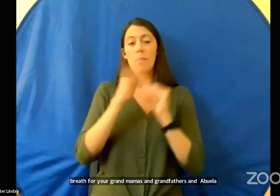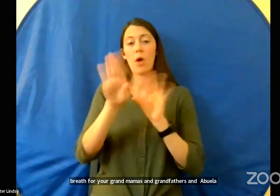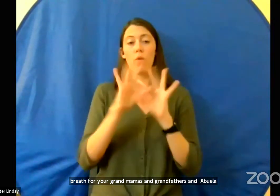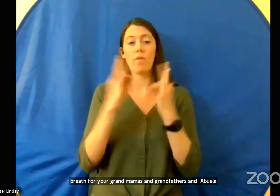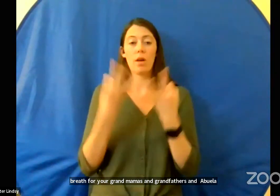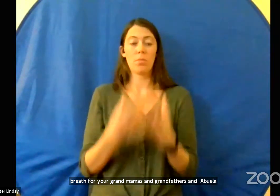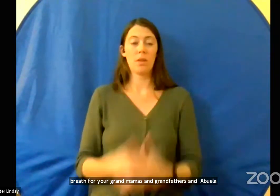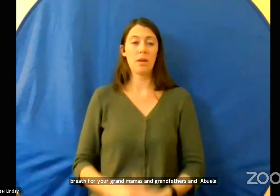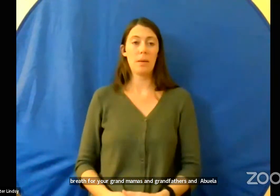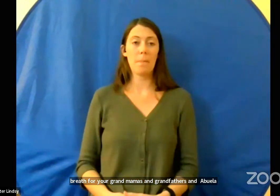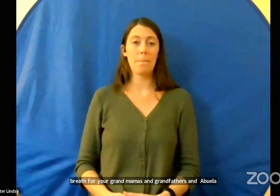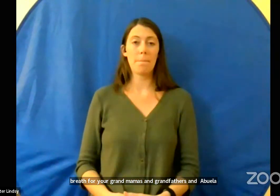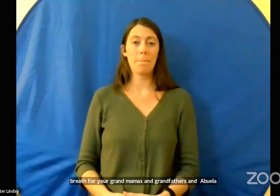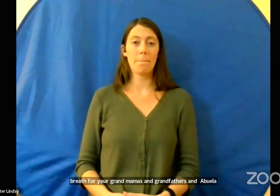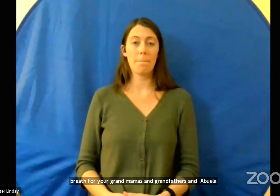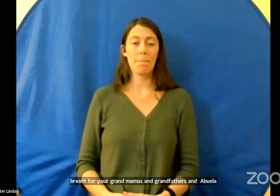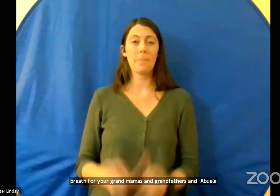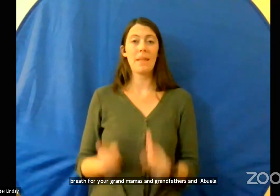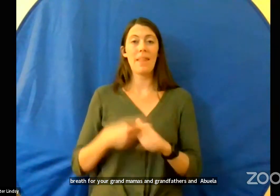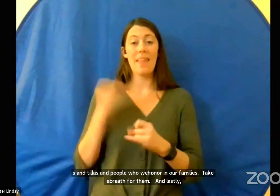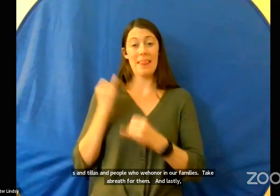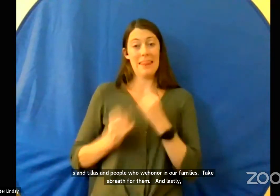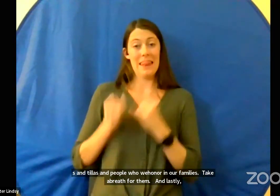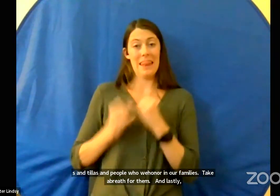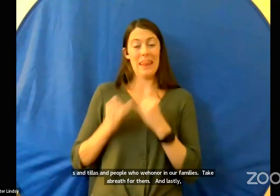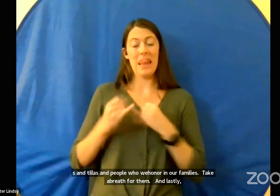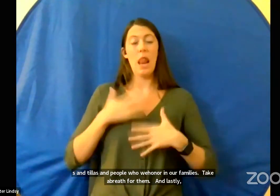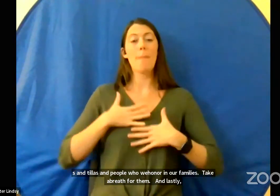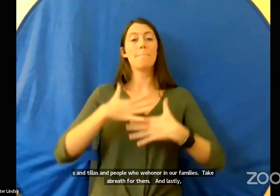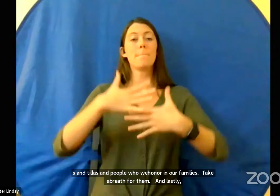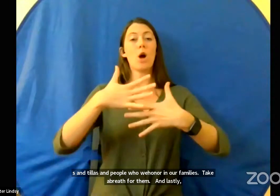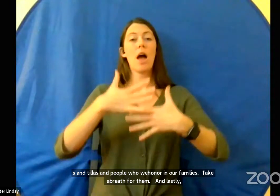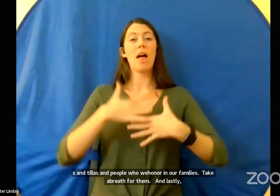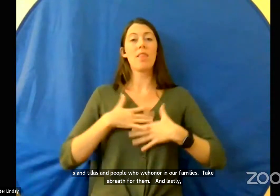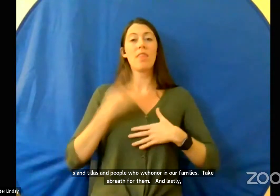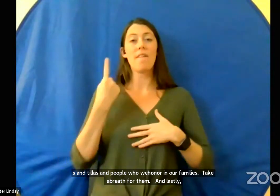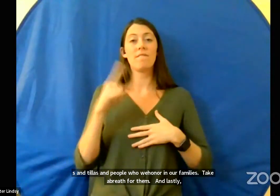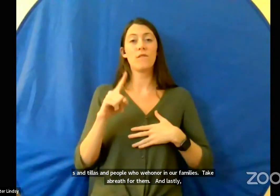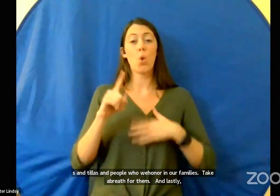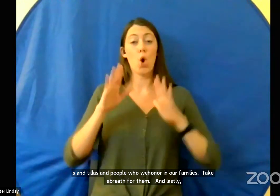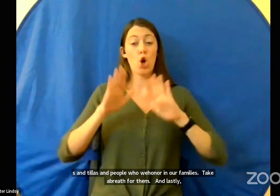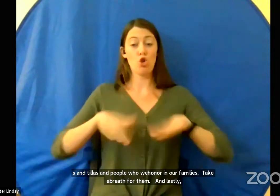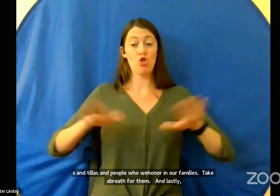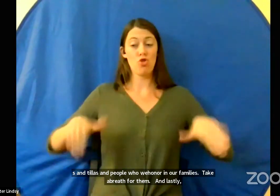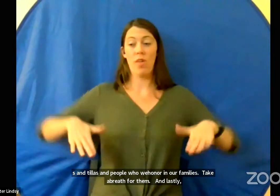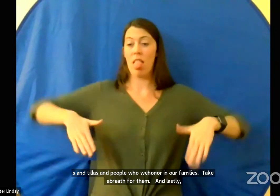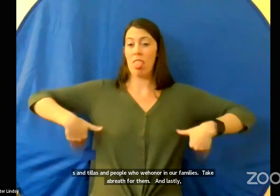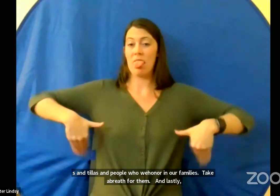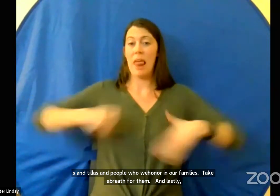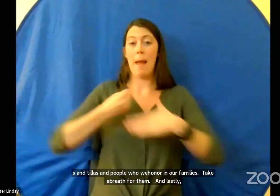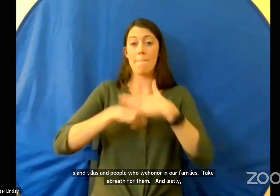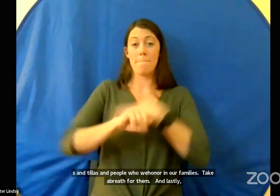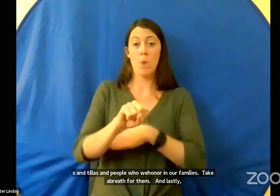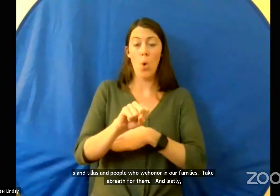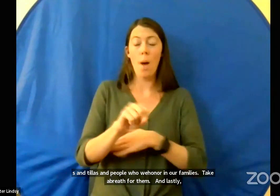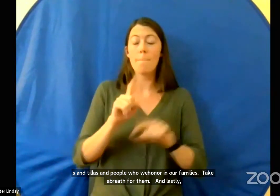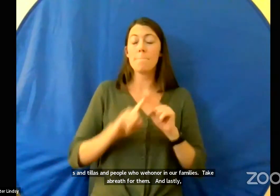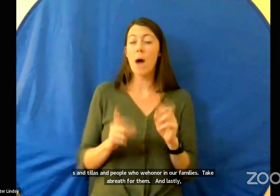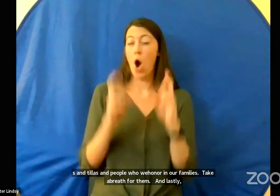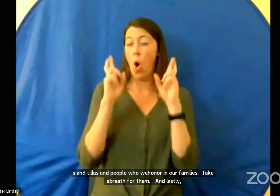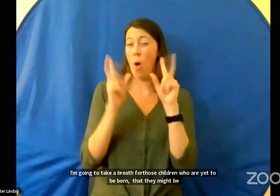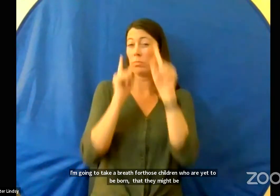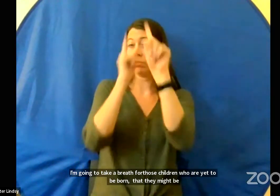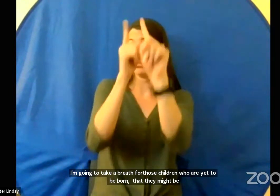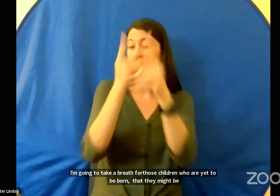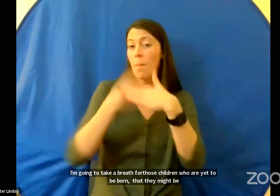And lastly, we're going to take a breath for those children who are yet to be born, that they might be born into a better world because of our work.